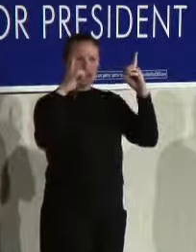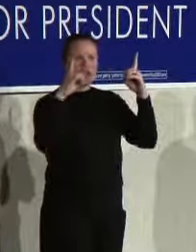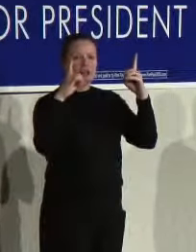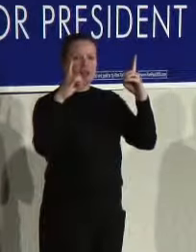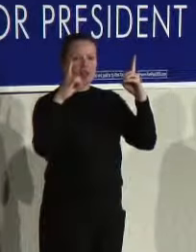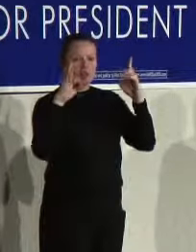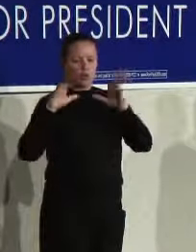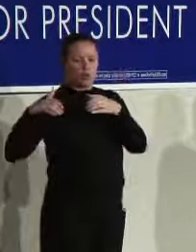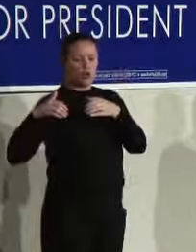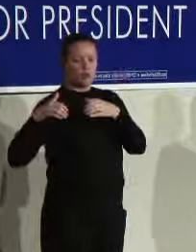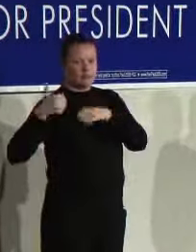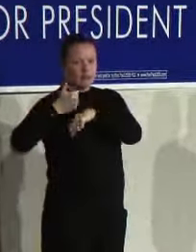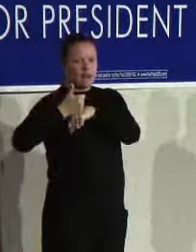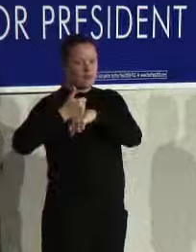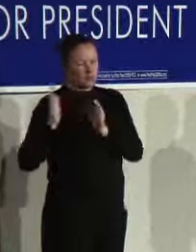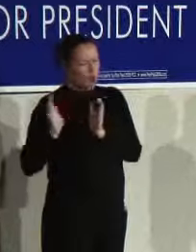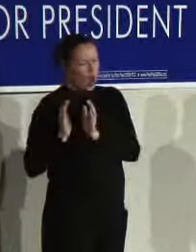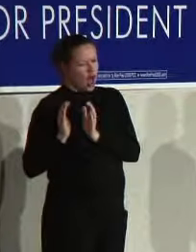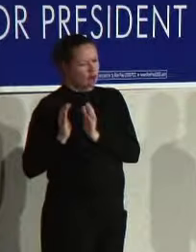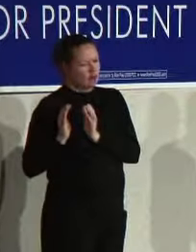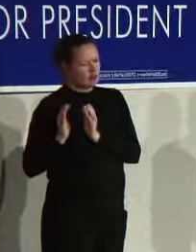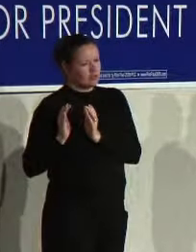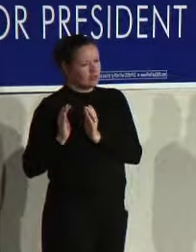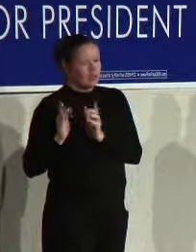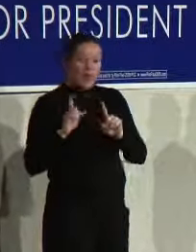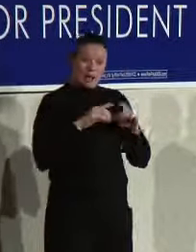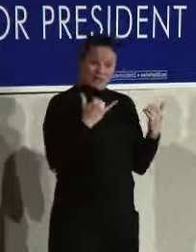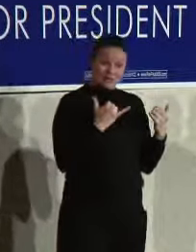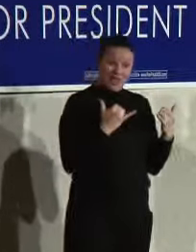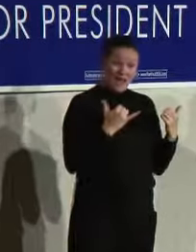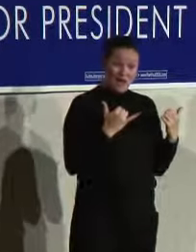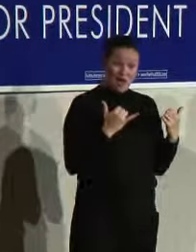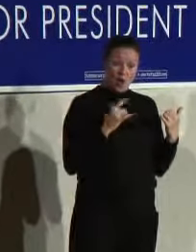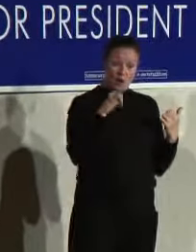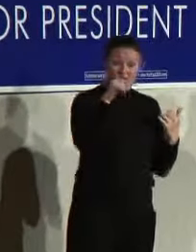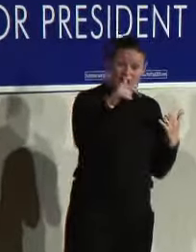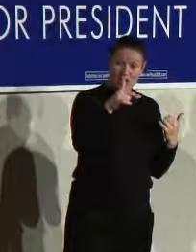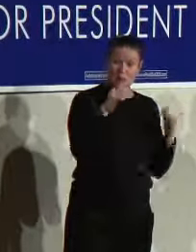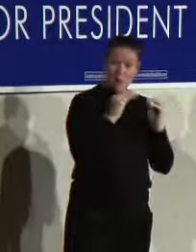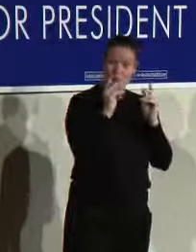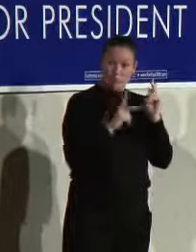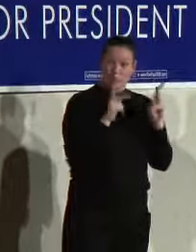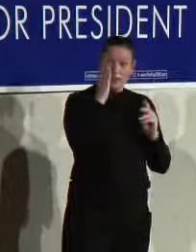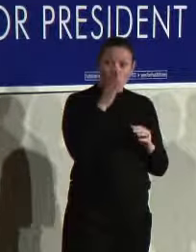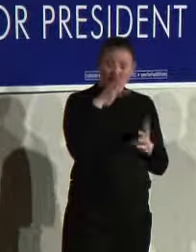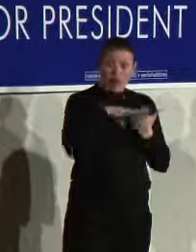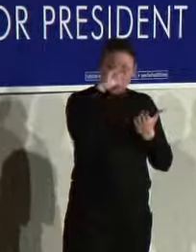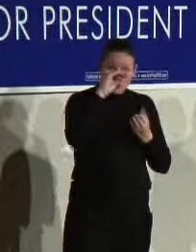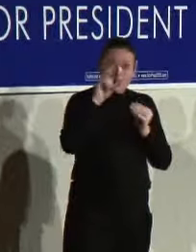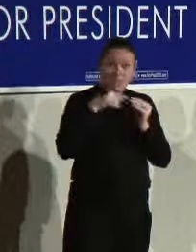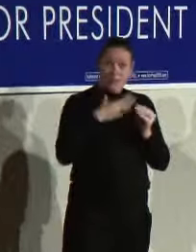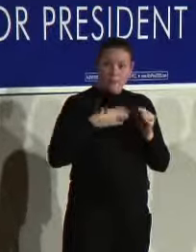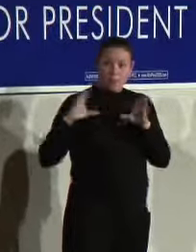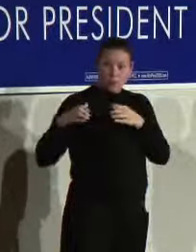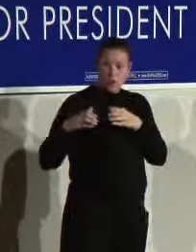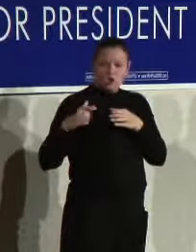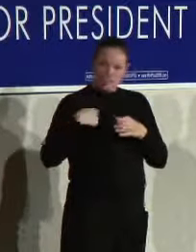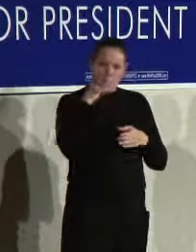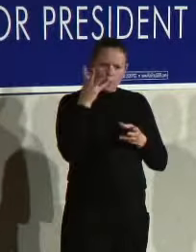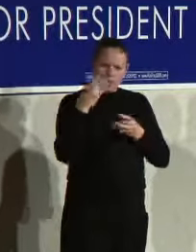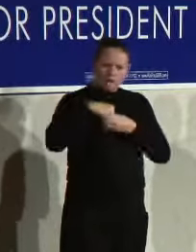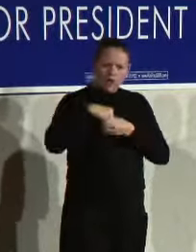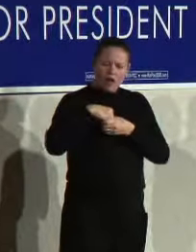and not many people heard about it, but maybe a lot more people will hear about it later on. And I'll be, very much involved